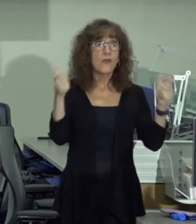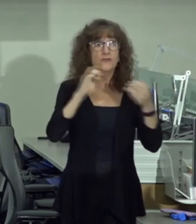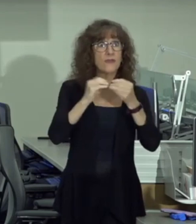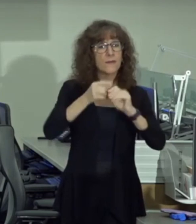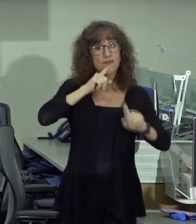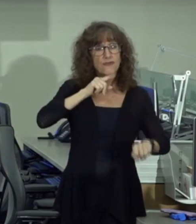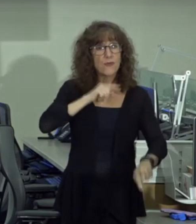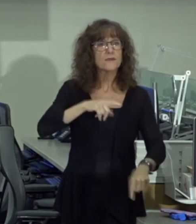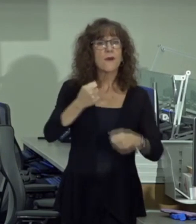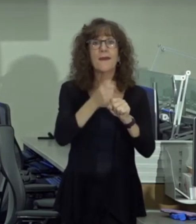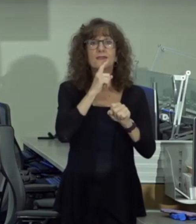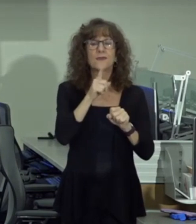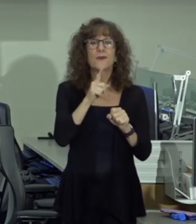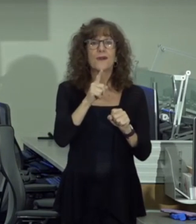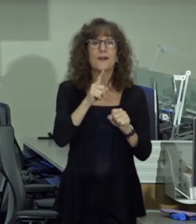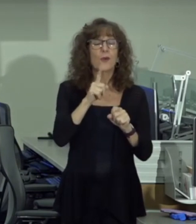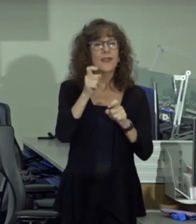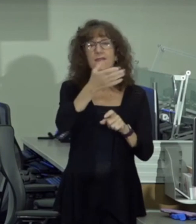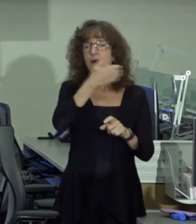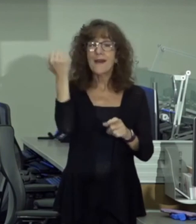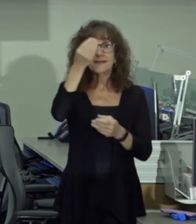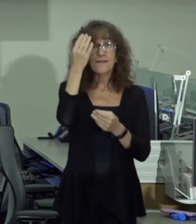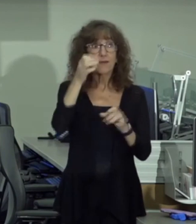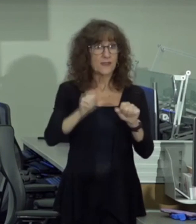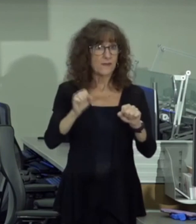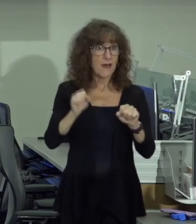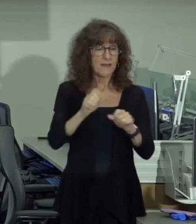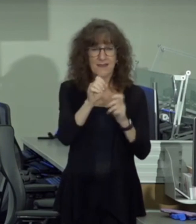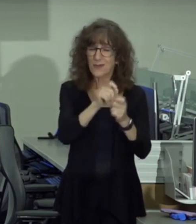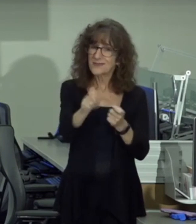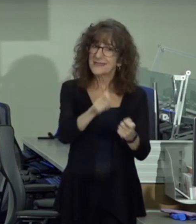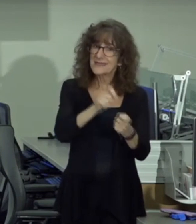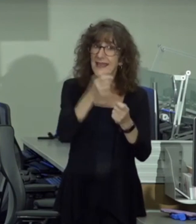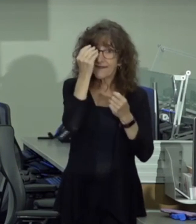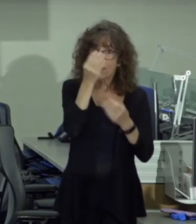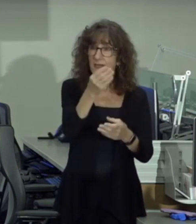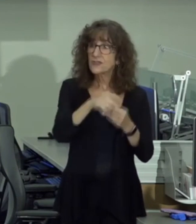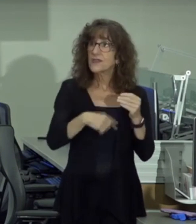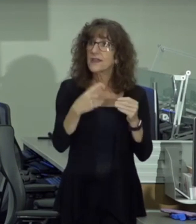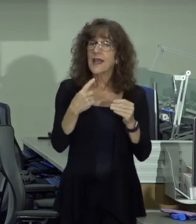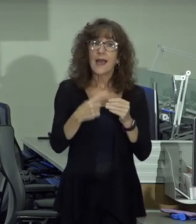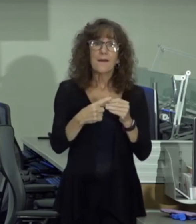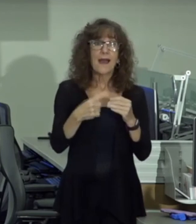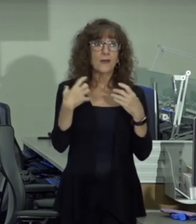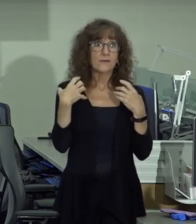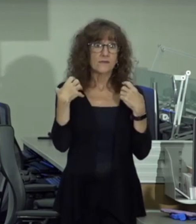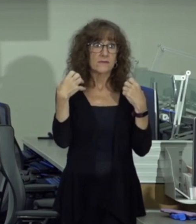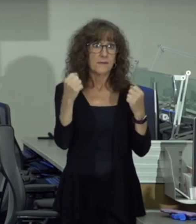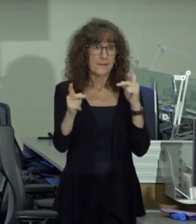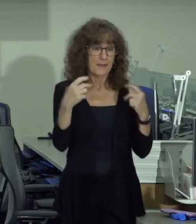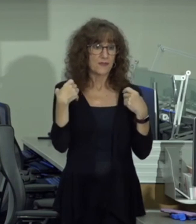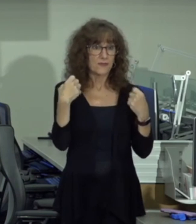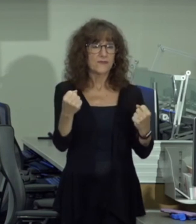of reports, we want to make sure we're giving just the best information possible, the most accurate information about the health and wellness of our residents.